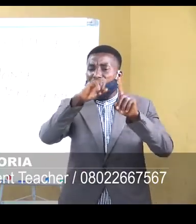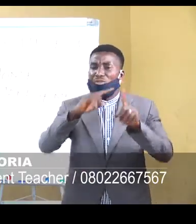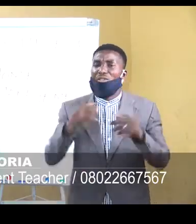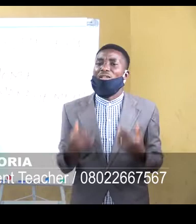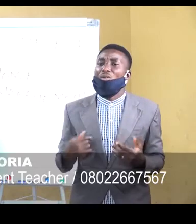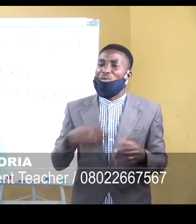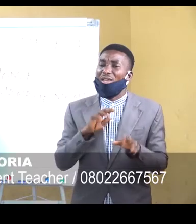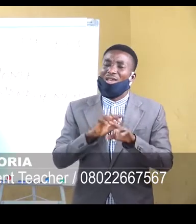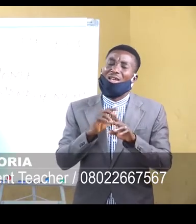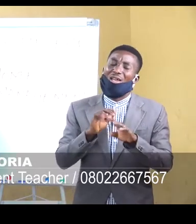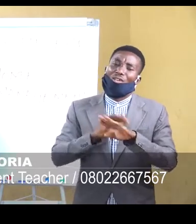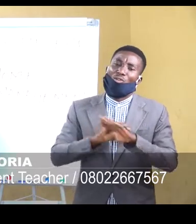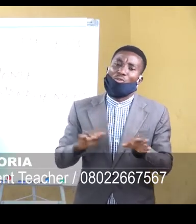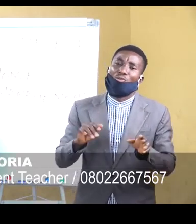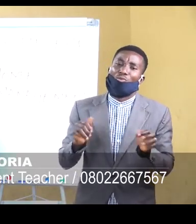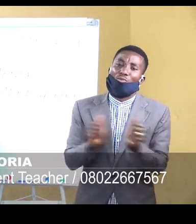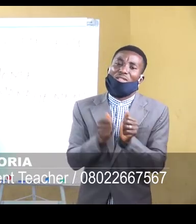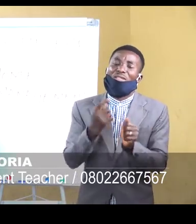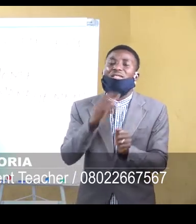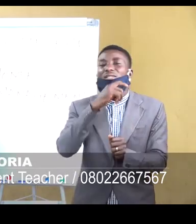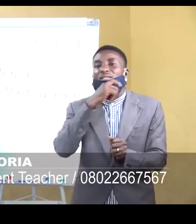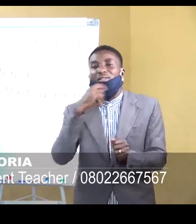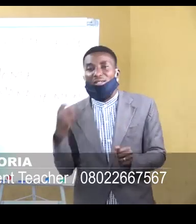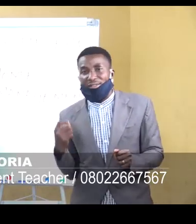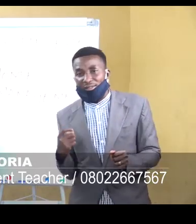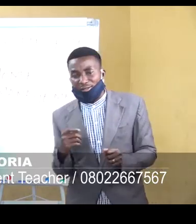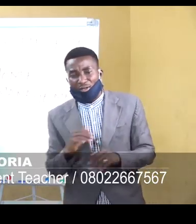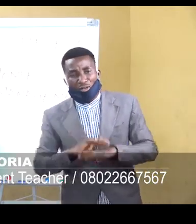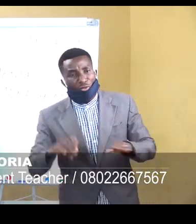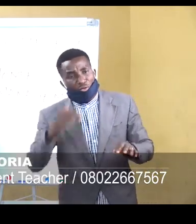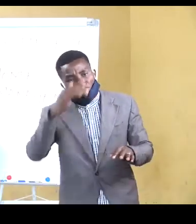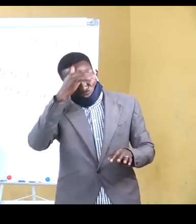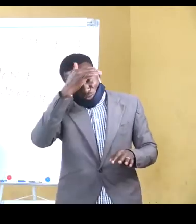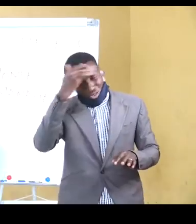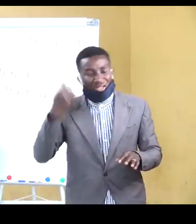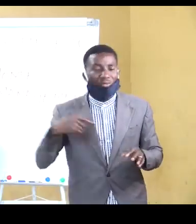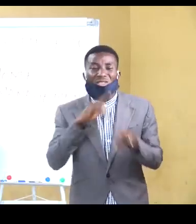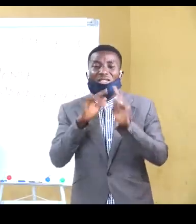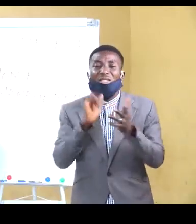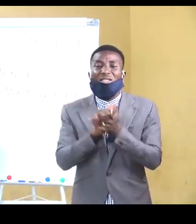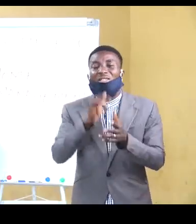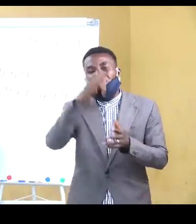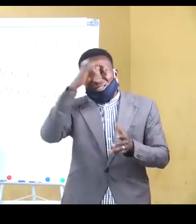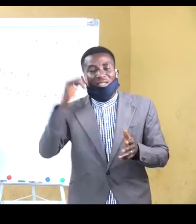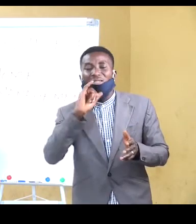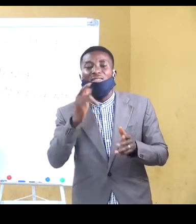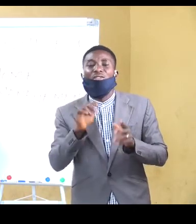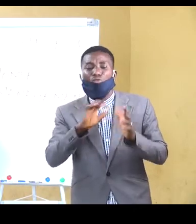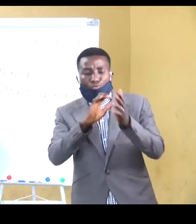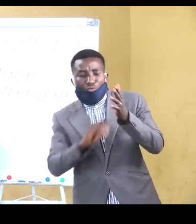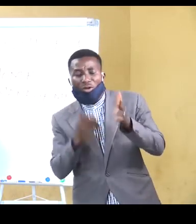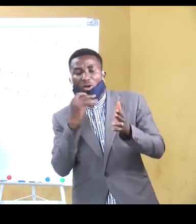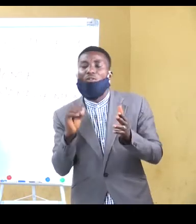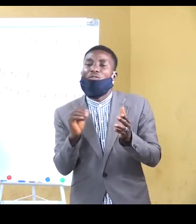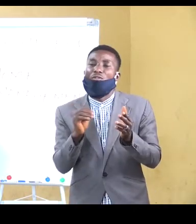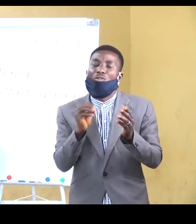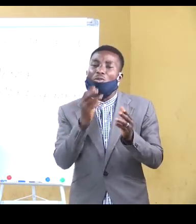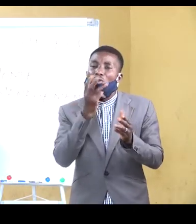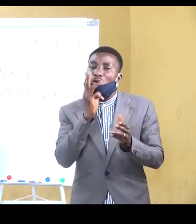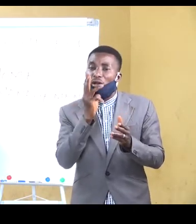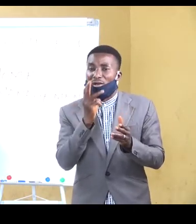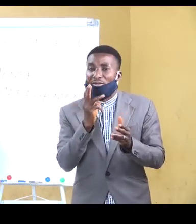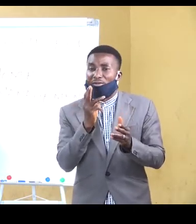drying. Don't forget that we said that drying is the removal of moisture content. And then we have different types of